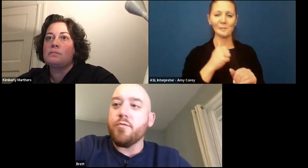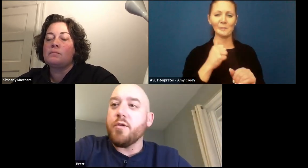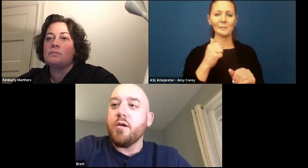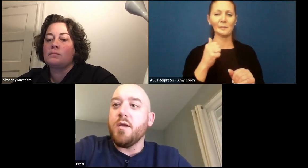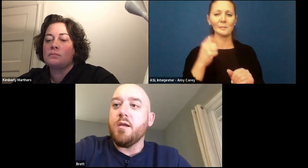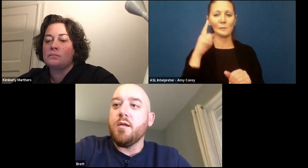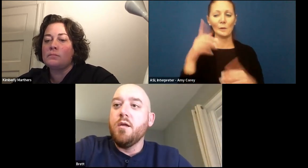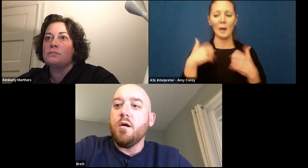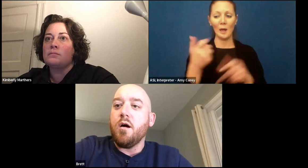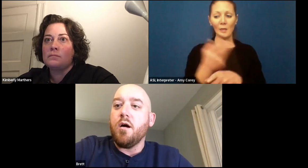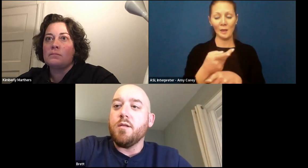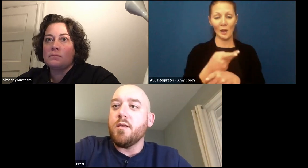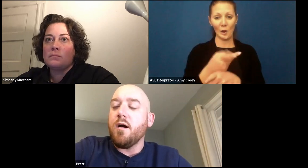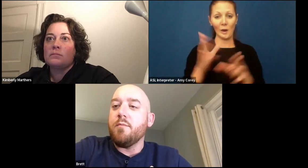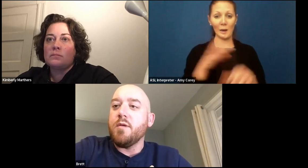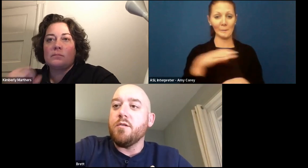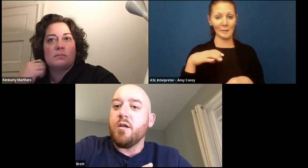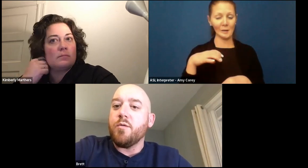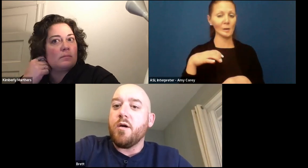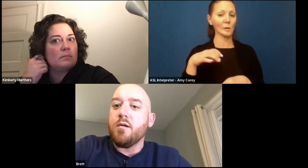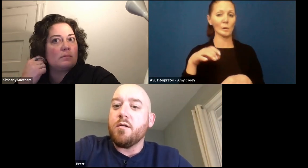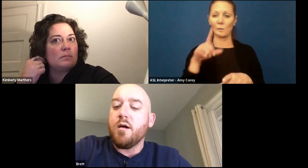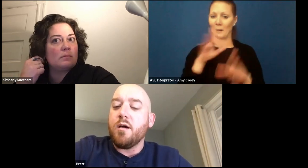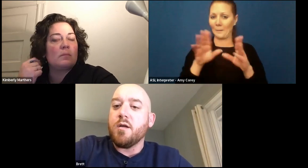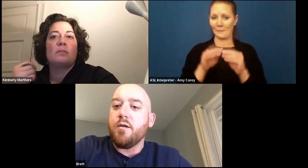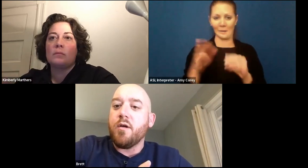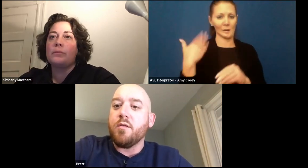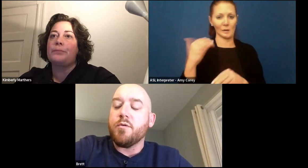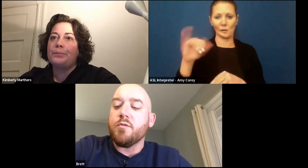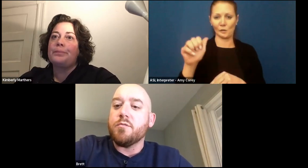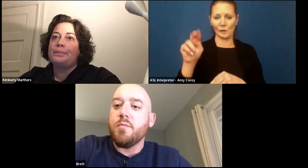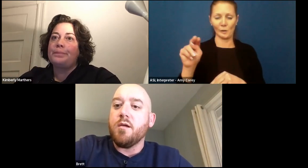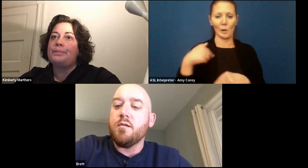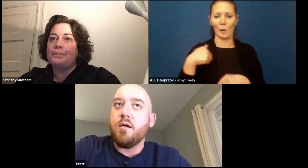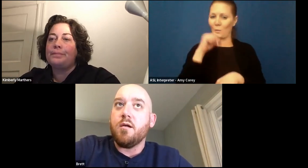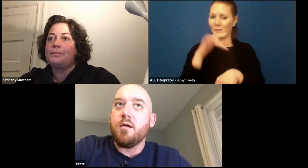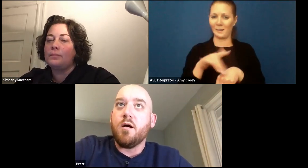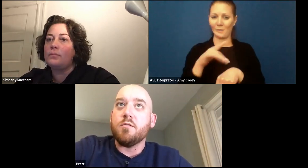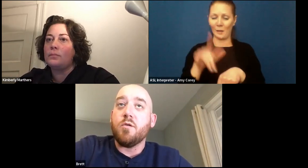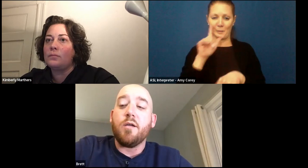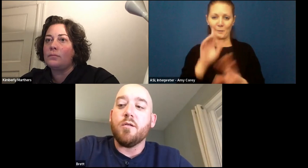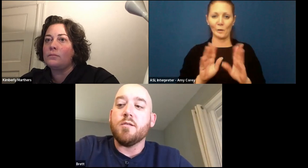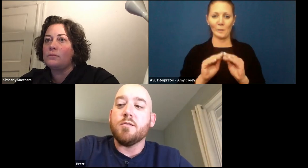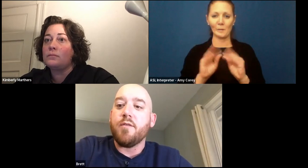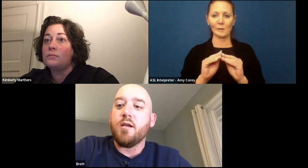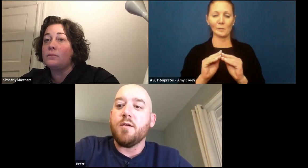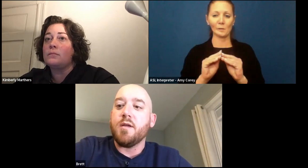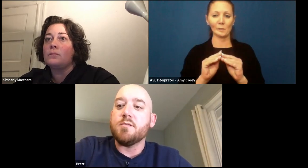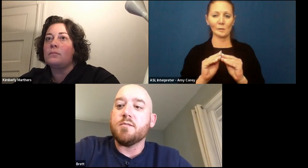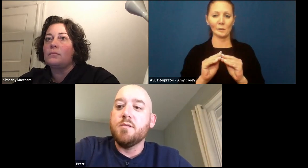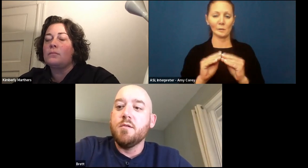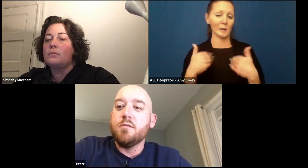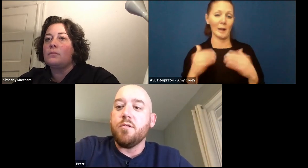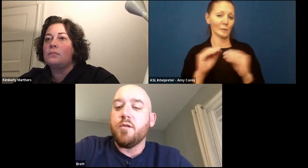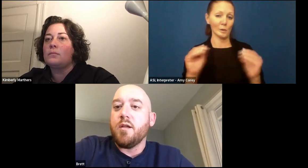the healthcare committee, we did not meet in January. I was not available to meet, and so I don't have any